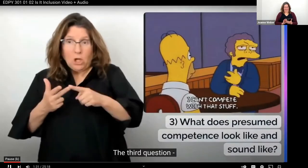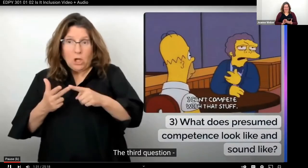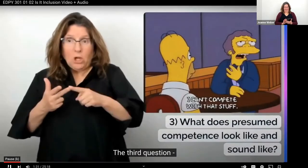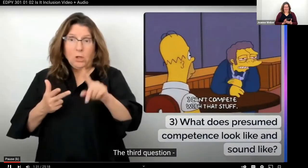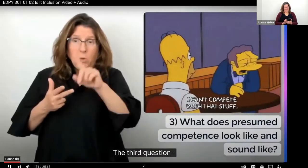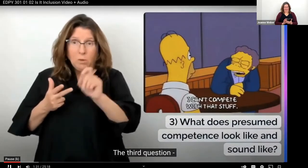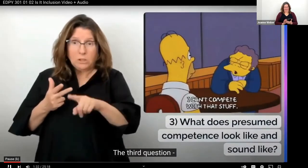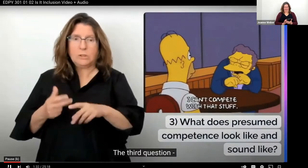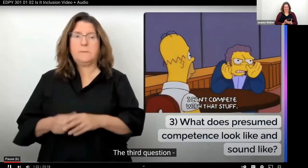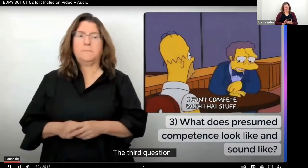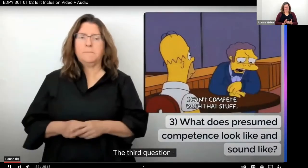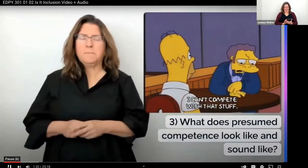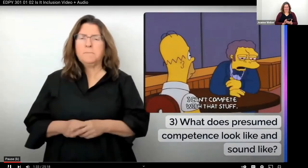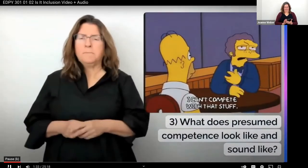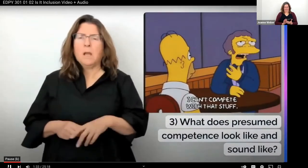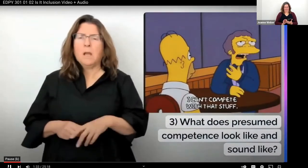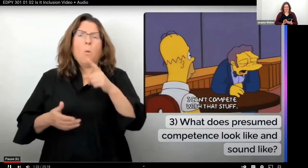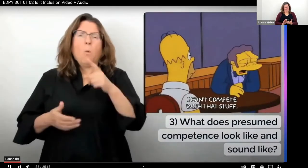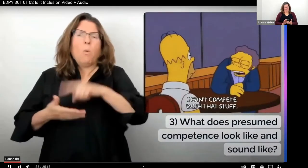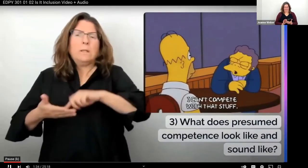The third question: